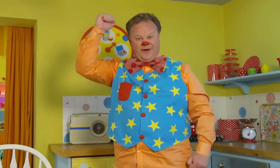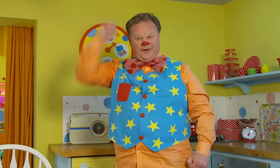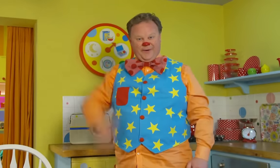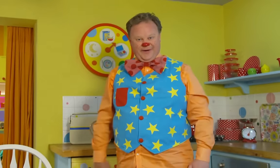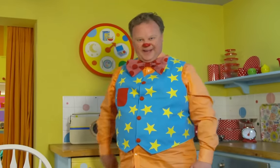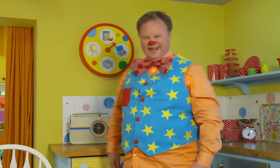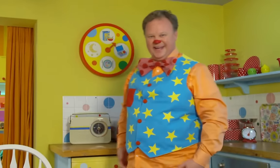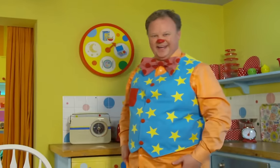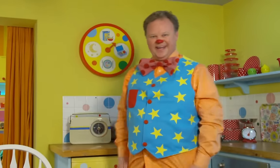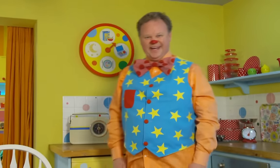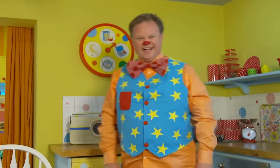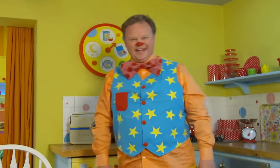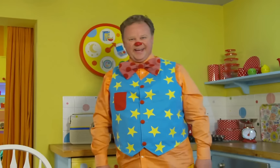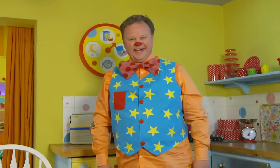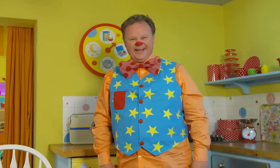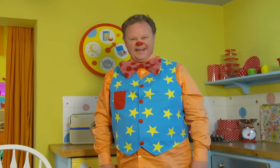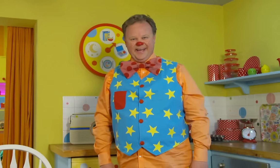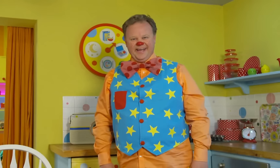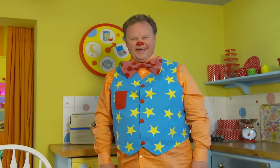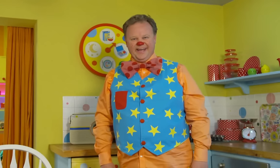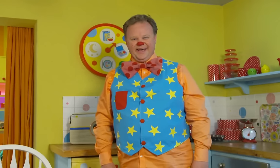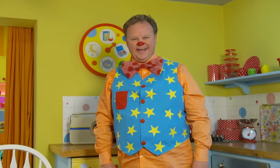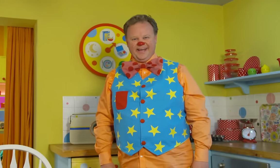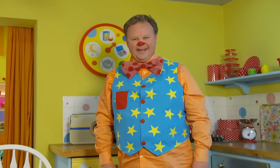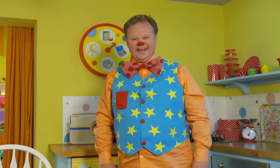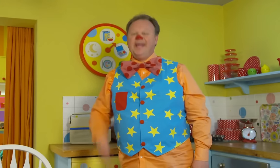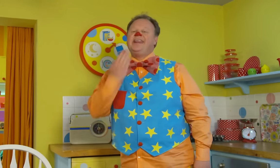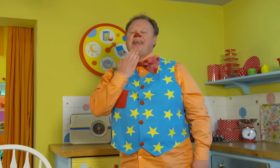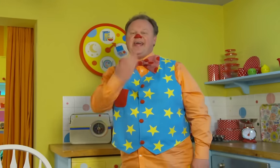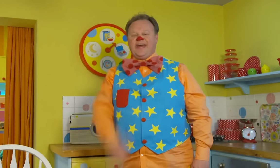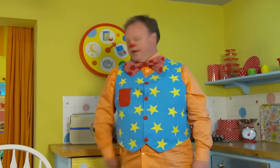Woohoo! That's a good idea, Mr. Tumble. Thank you.